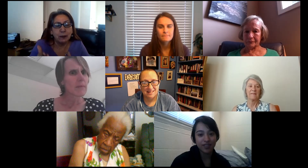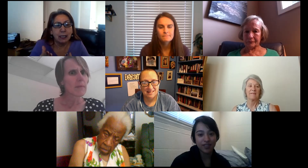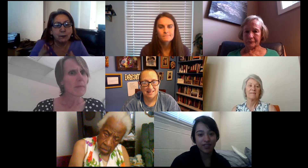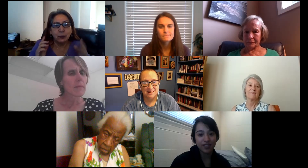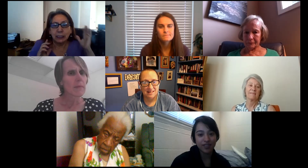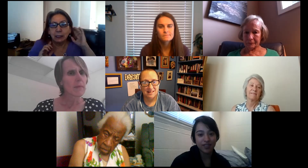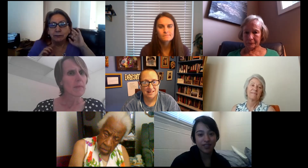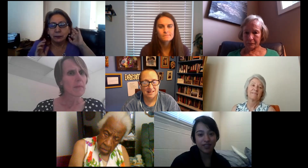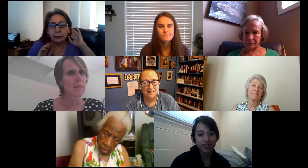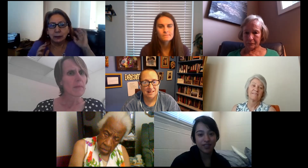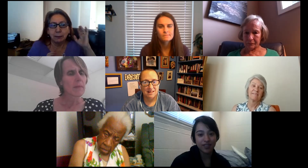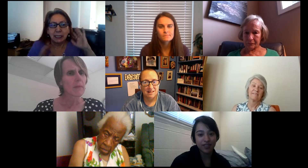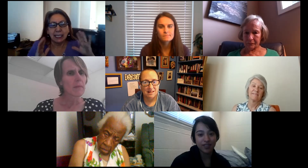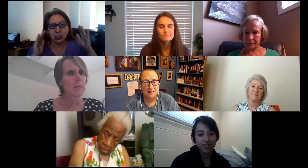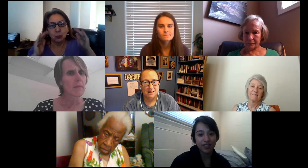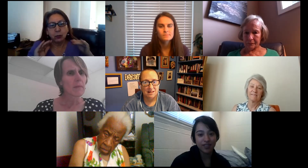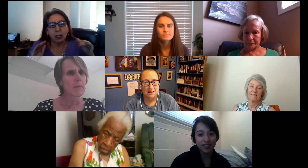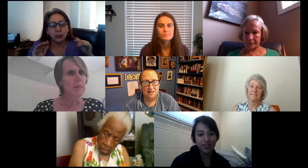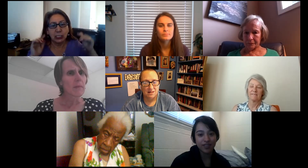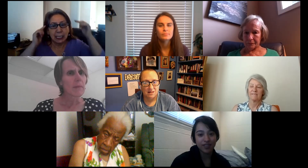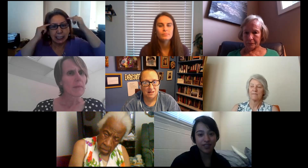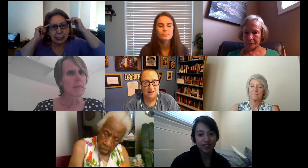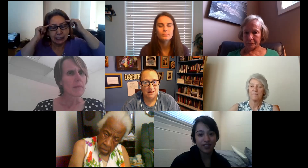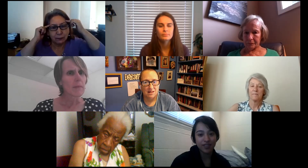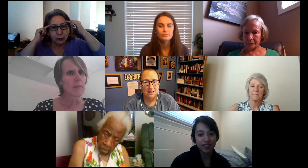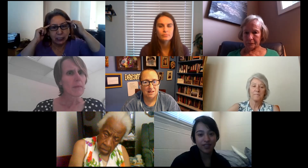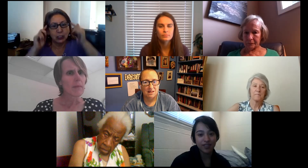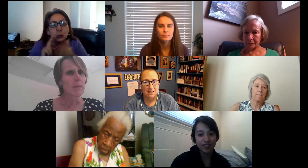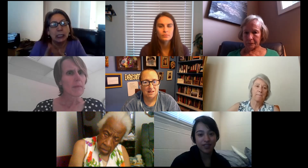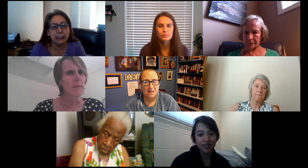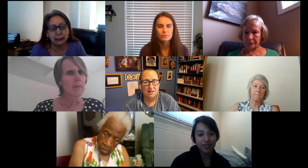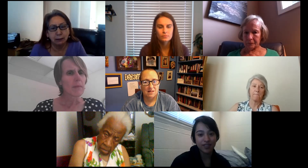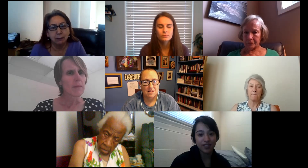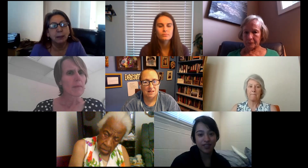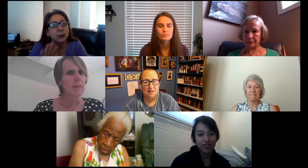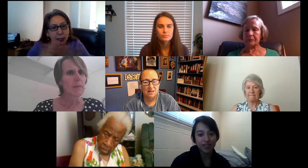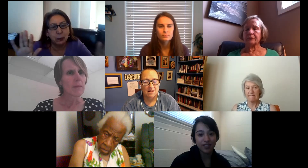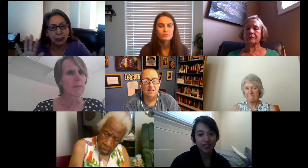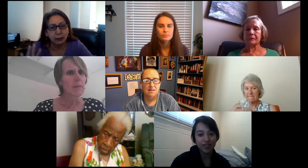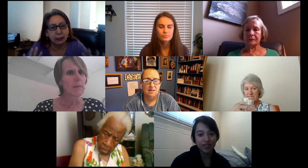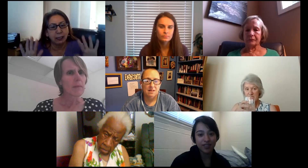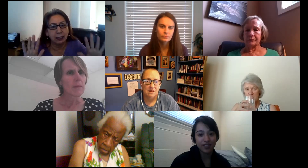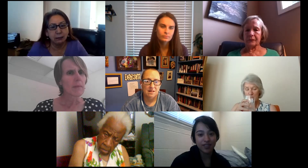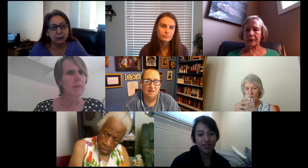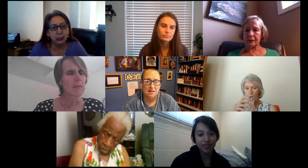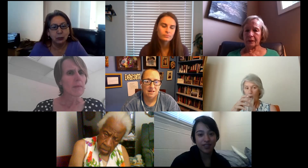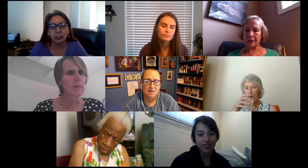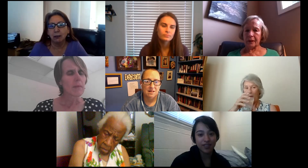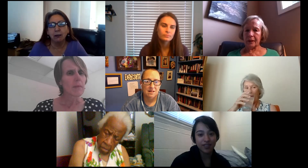that, after the medication wore off, she had headaches for like 2 weeks, but it went away, thank God. She was like, oh,